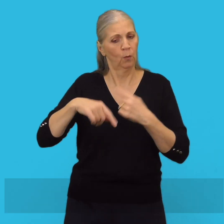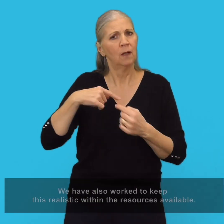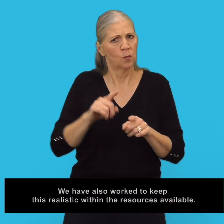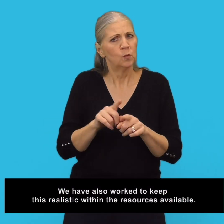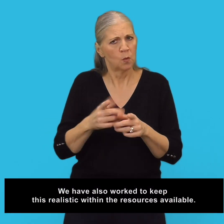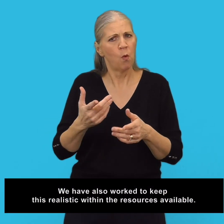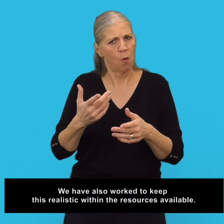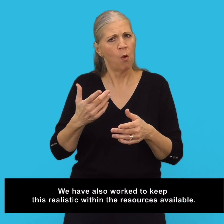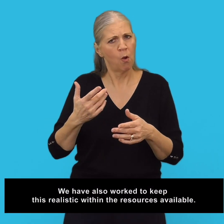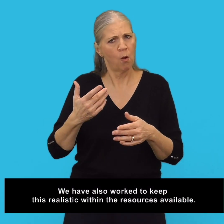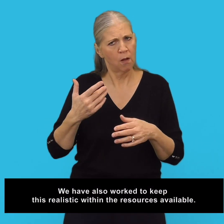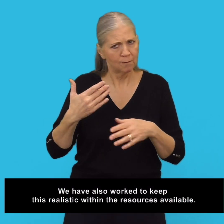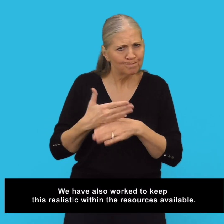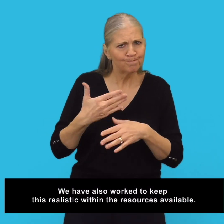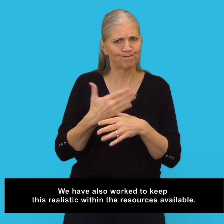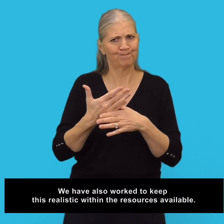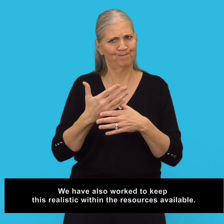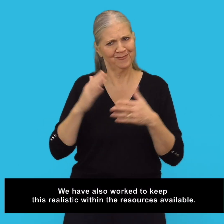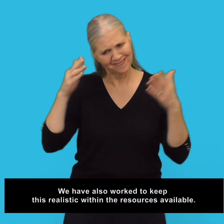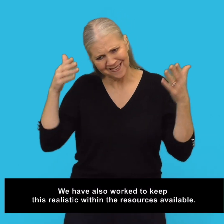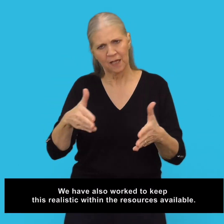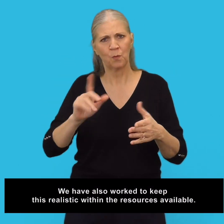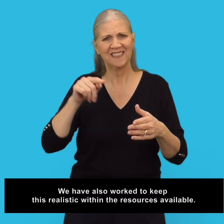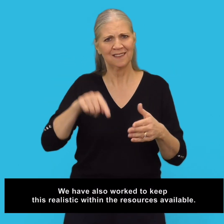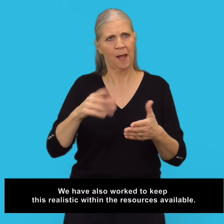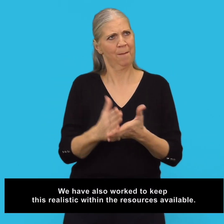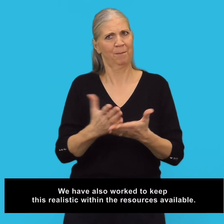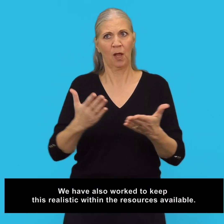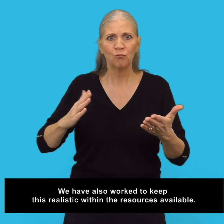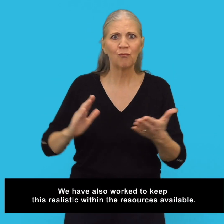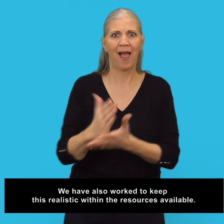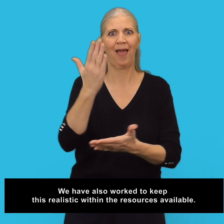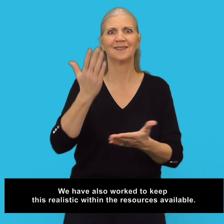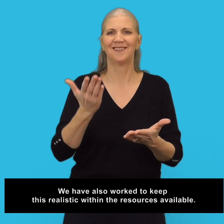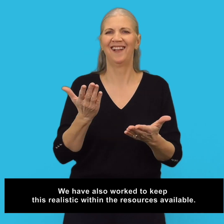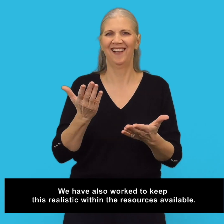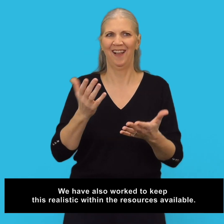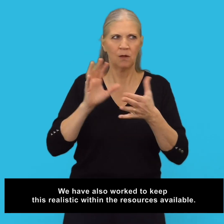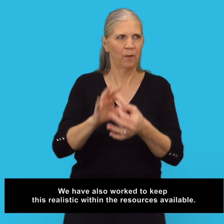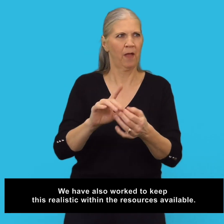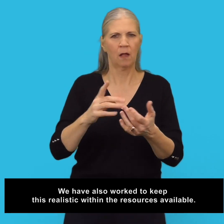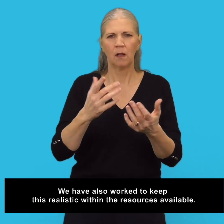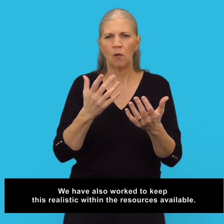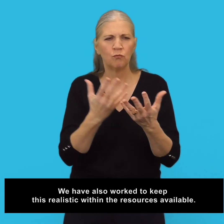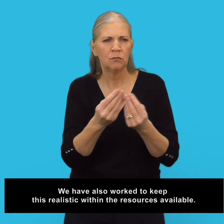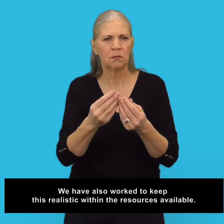We have also worked to keep this realistic within the resources available.